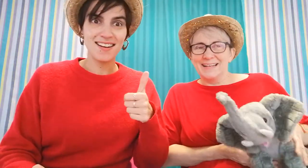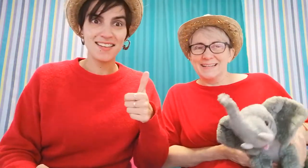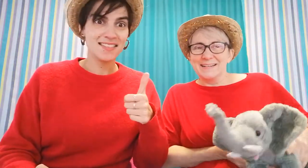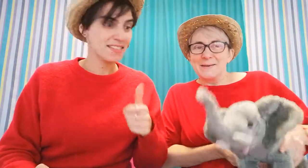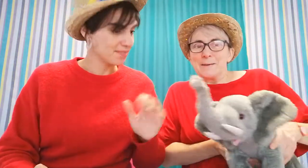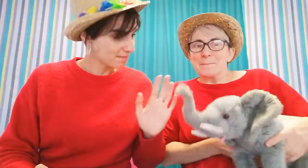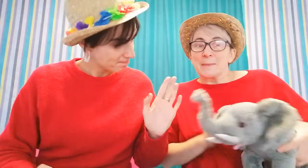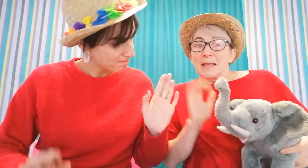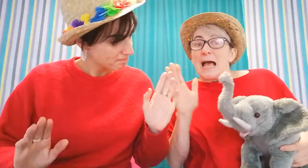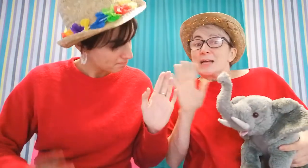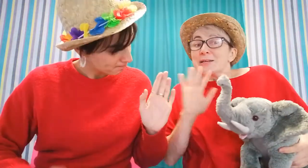Well done.